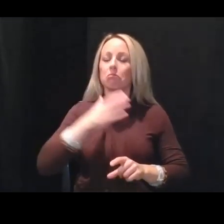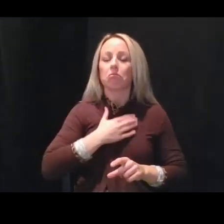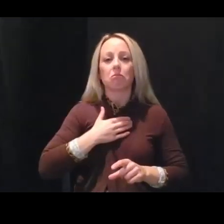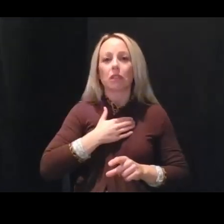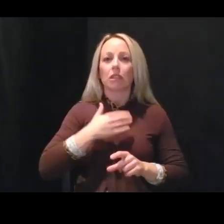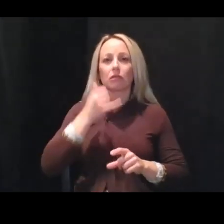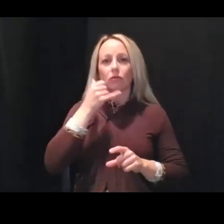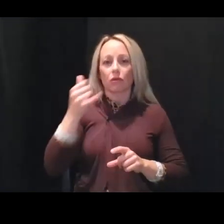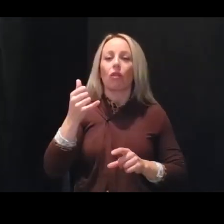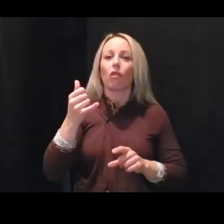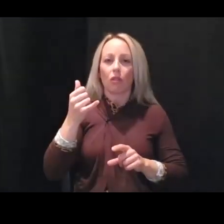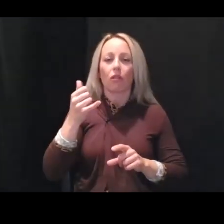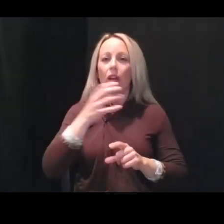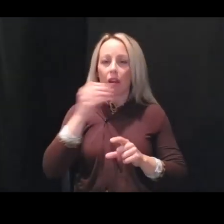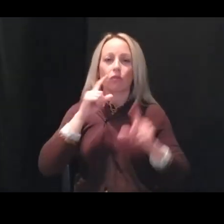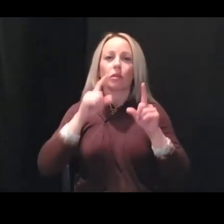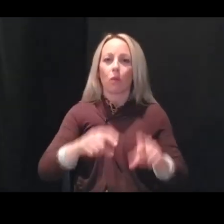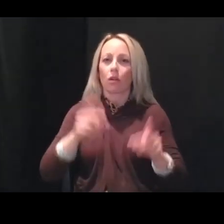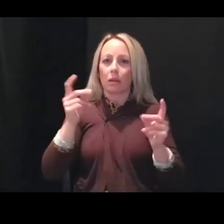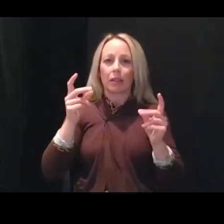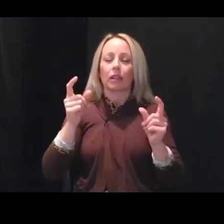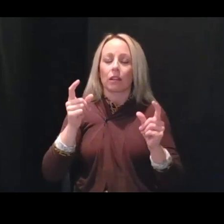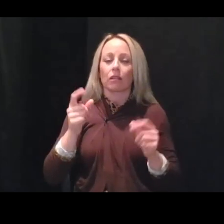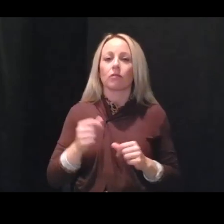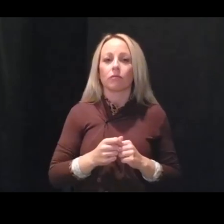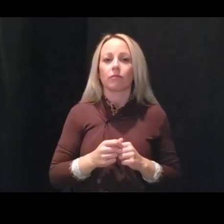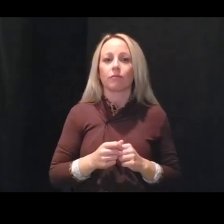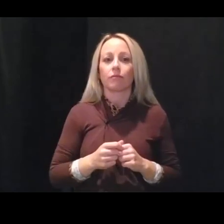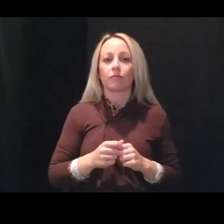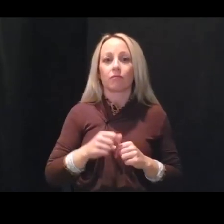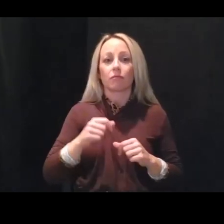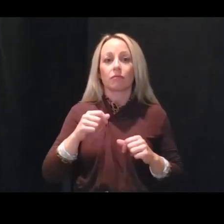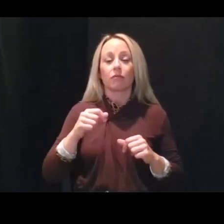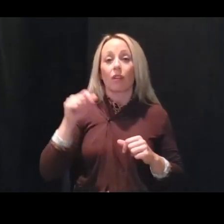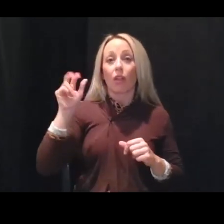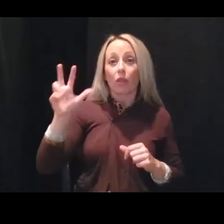are using a statewide data system that calls from this number,